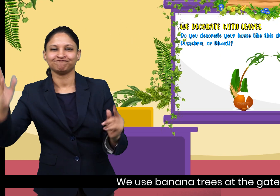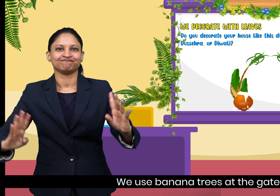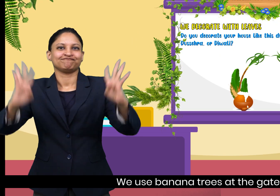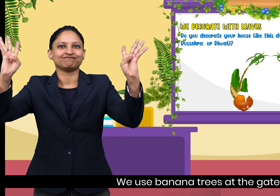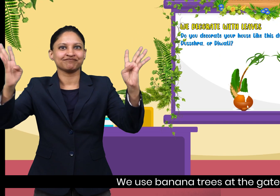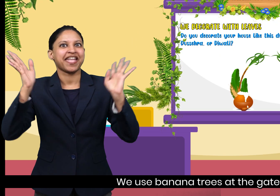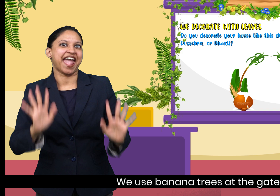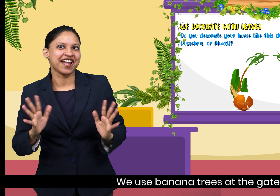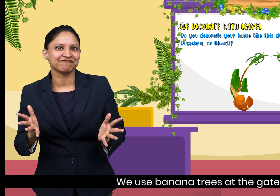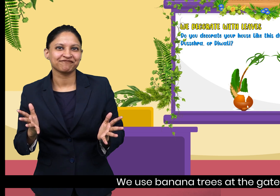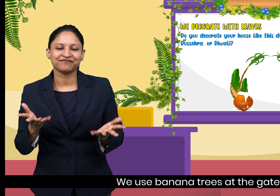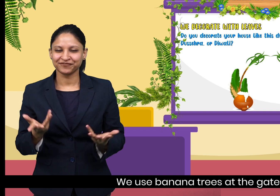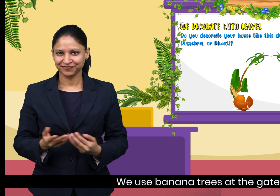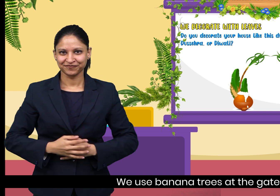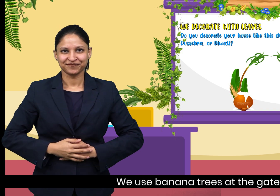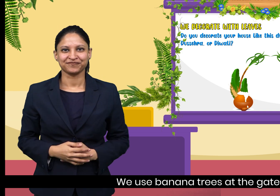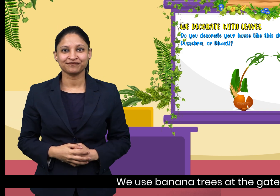gate.